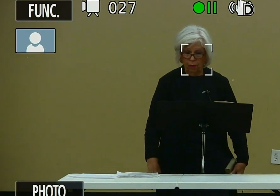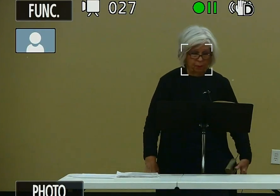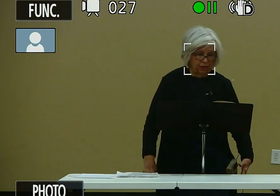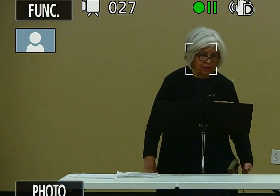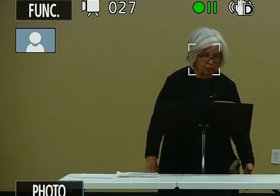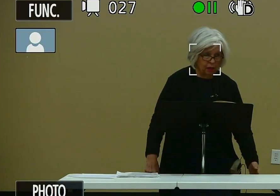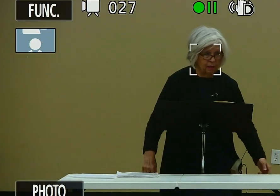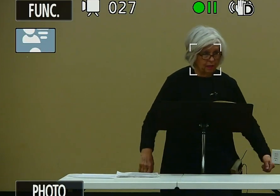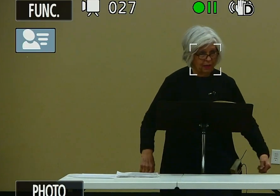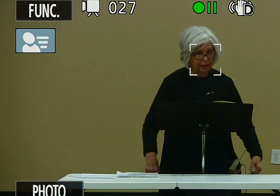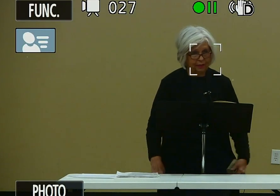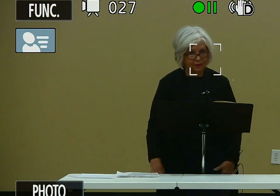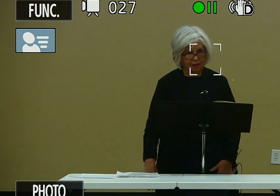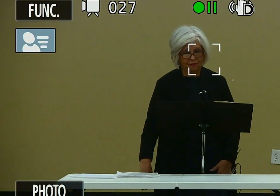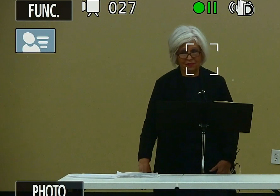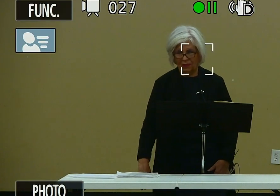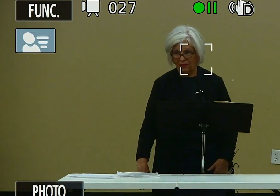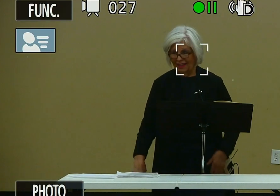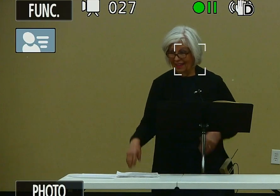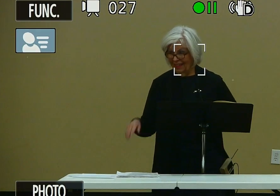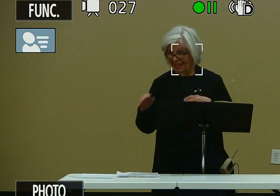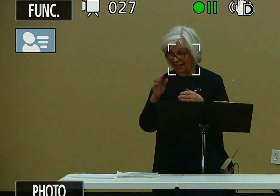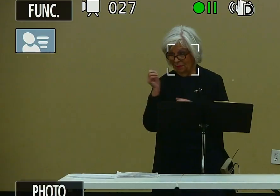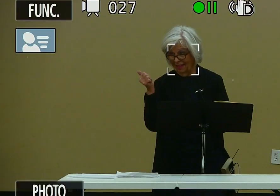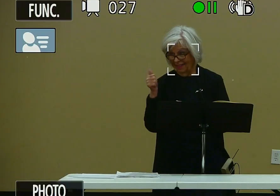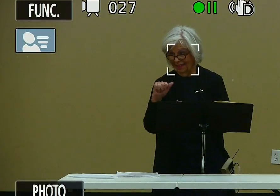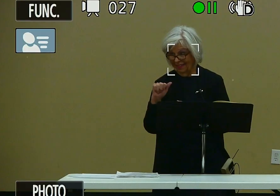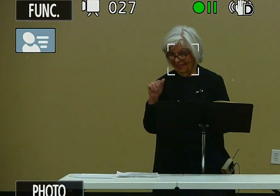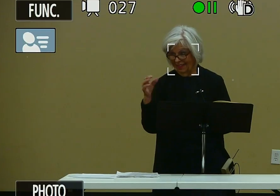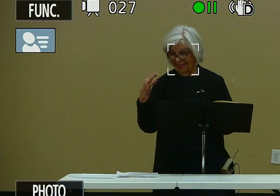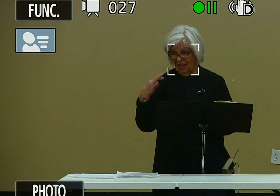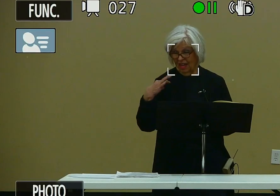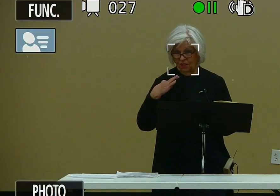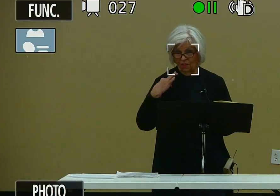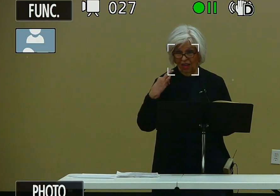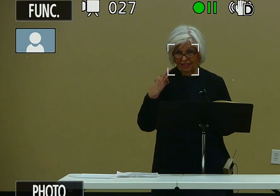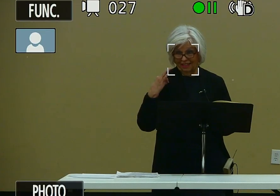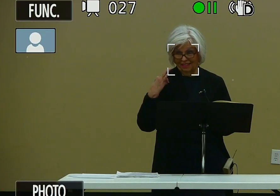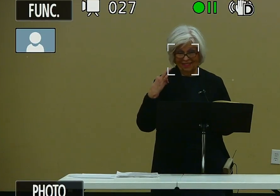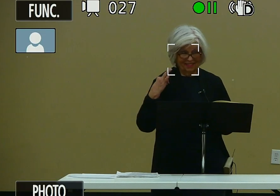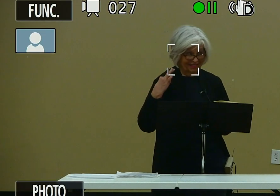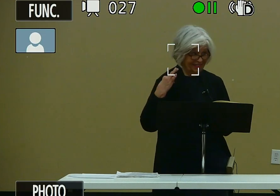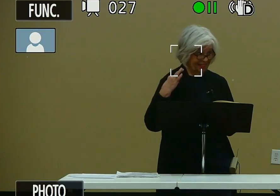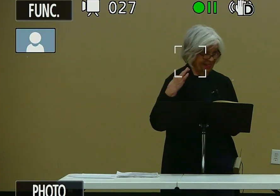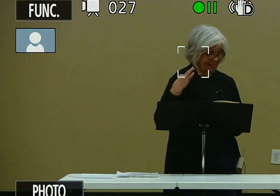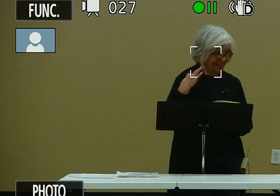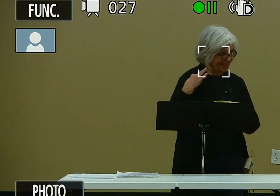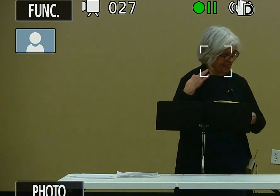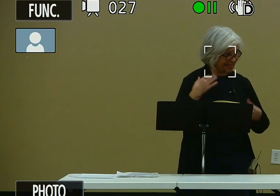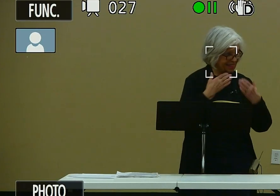page I'm on and all that kind of stuff. So, anybody? Any volunteers? Thank